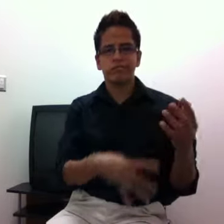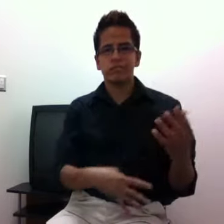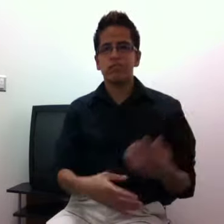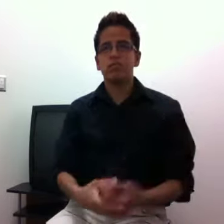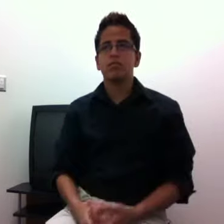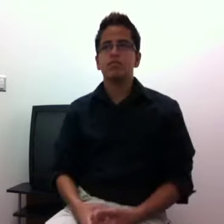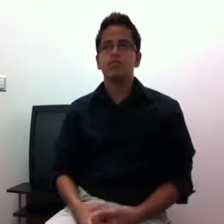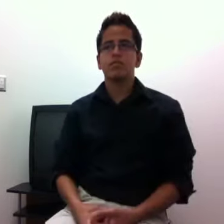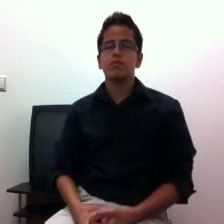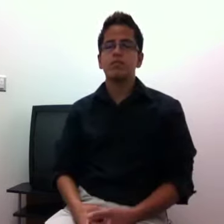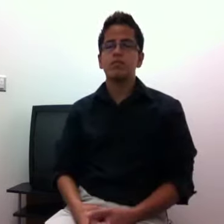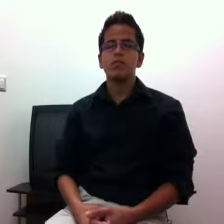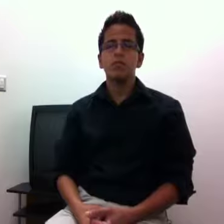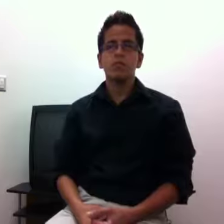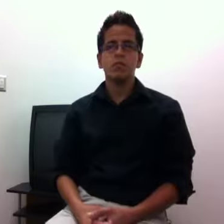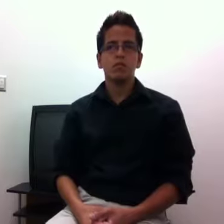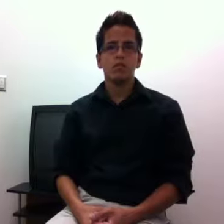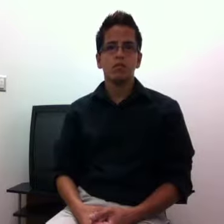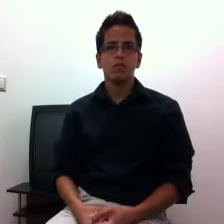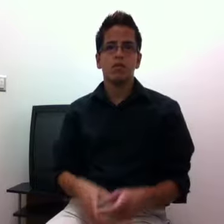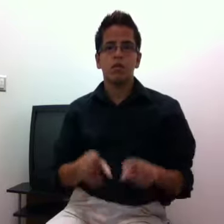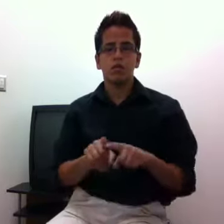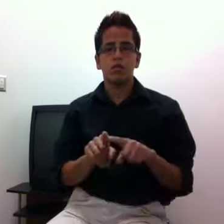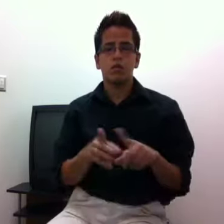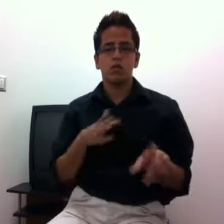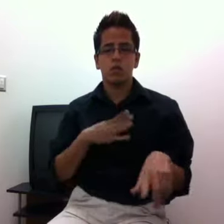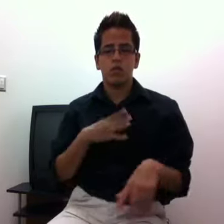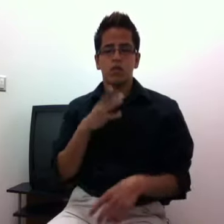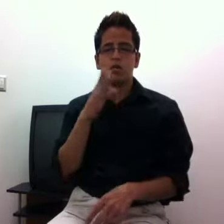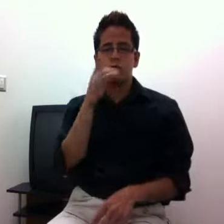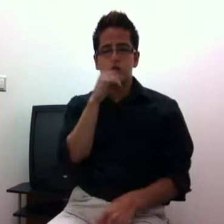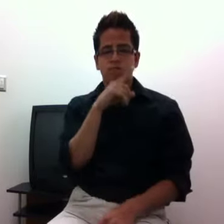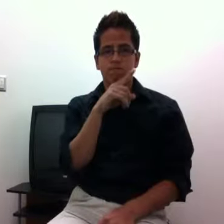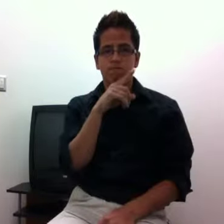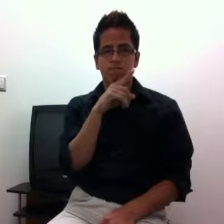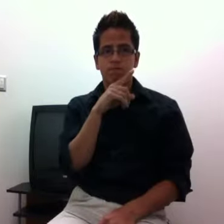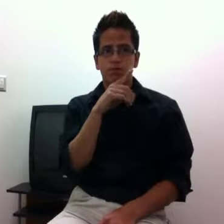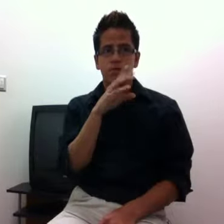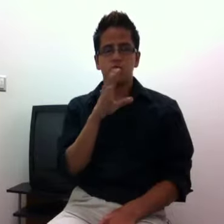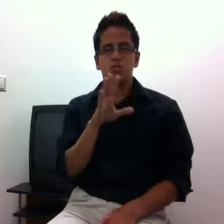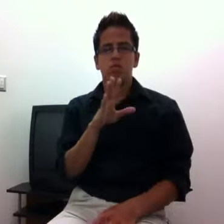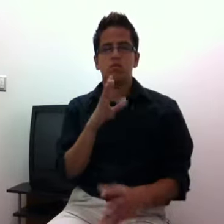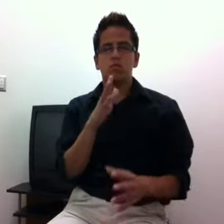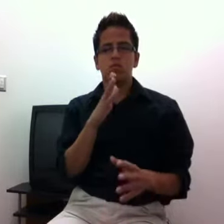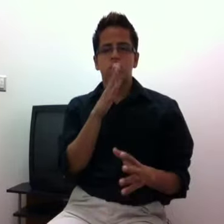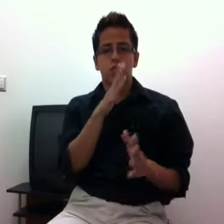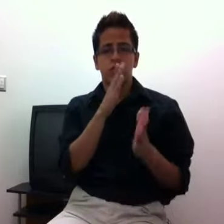my mother-in-law, which has been in the family many, many years, and we still have it today.